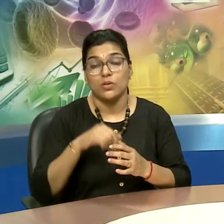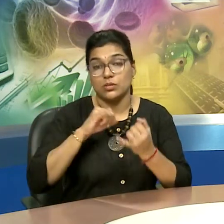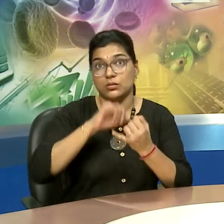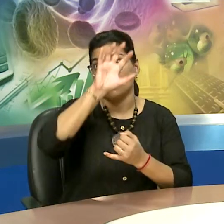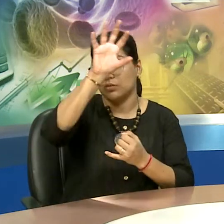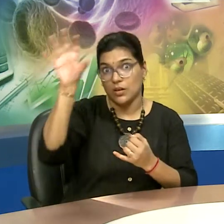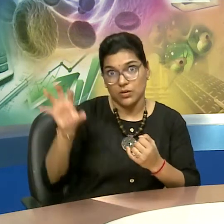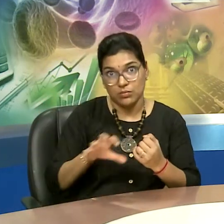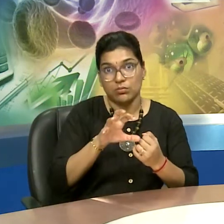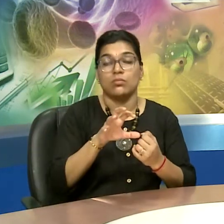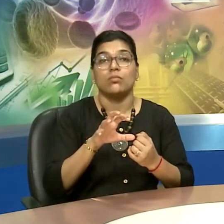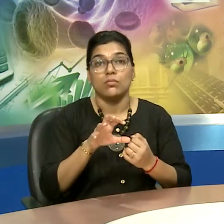depend upon